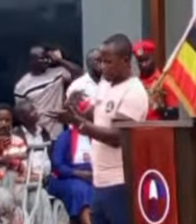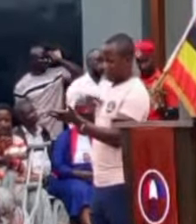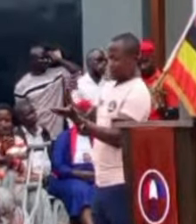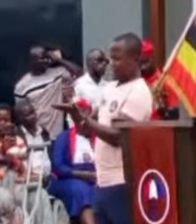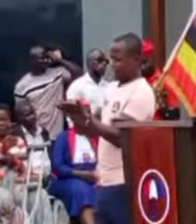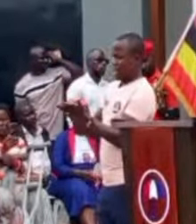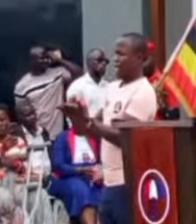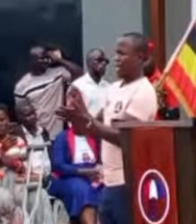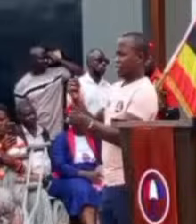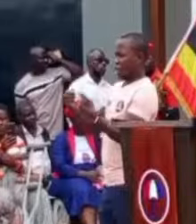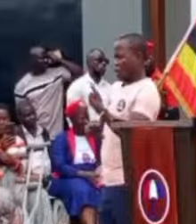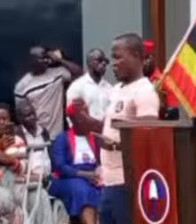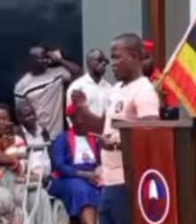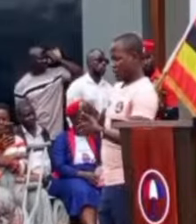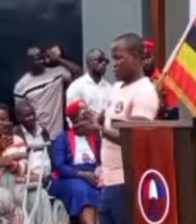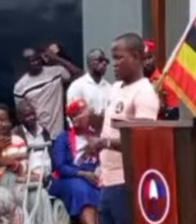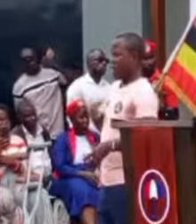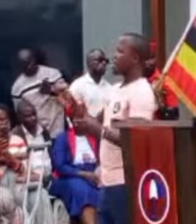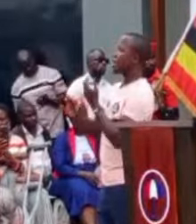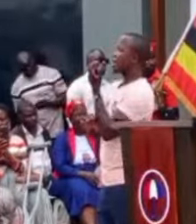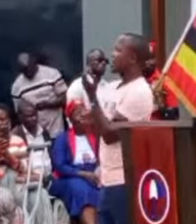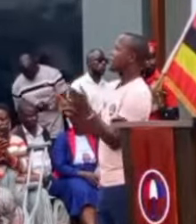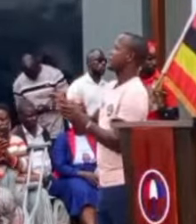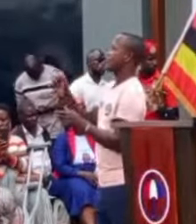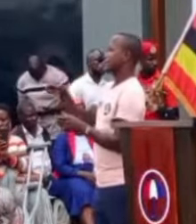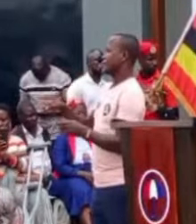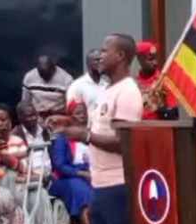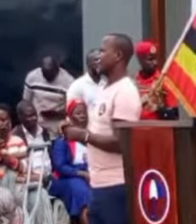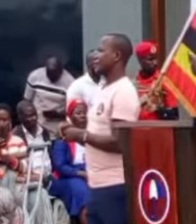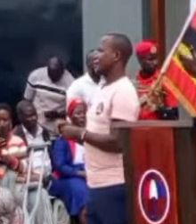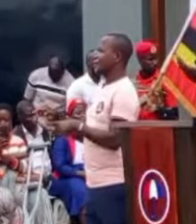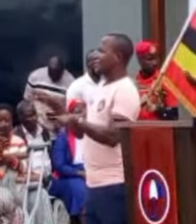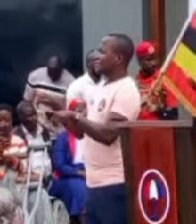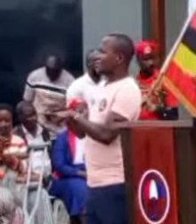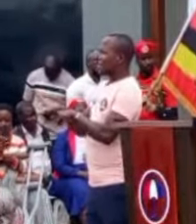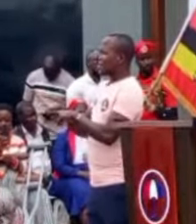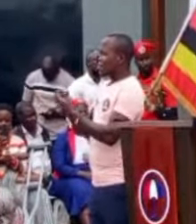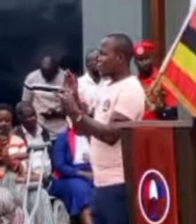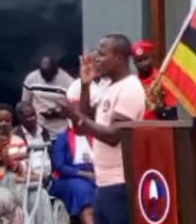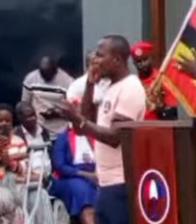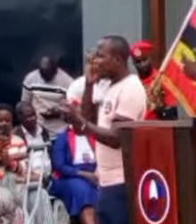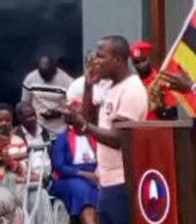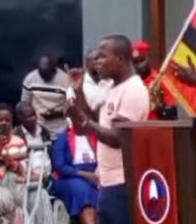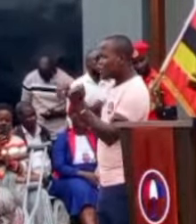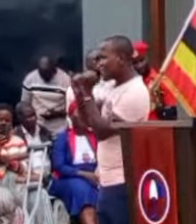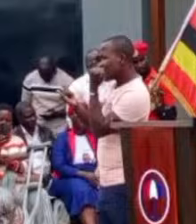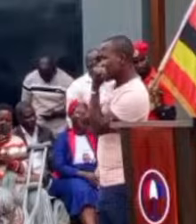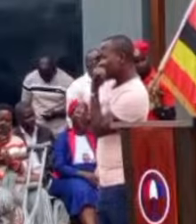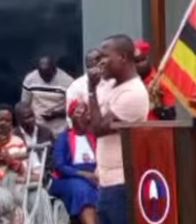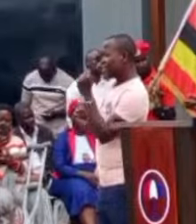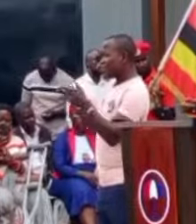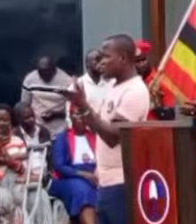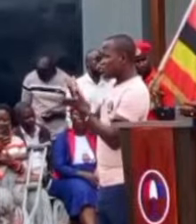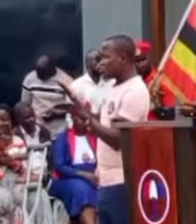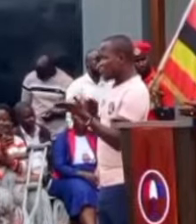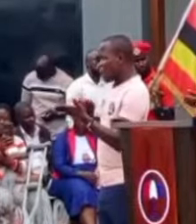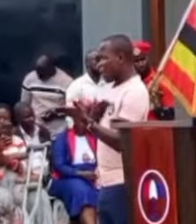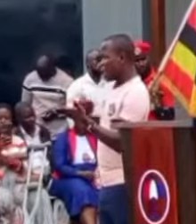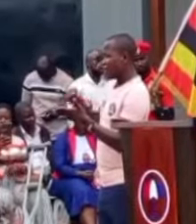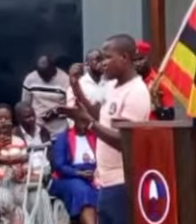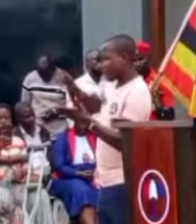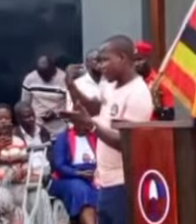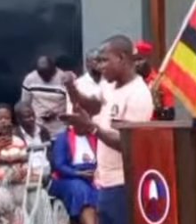munnayuganda yeyagalire mu nsi ye ng'omuntu tumanyi nti n'okufuna emirimu ne bwobanga gwosinga